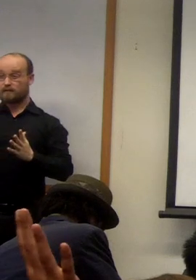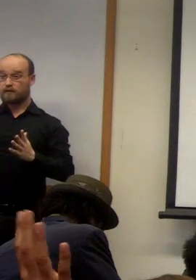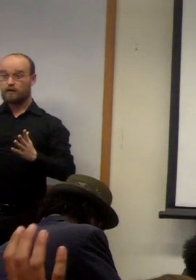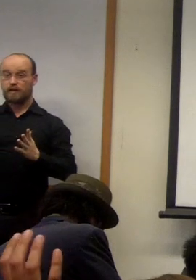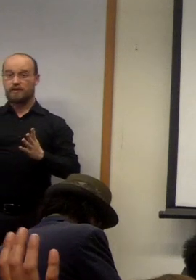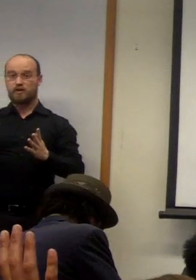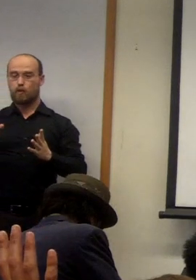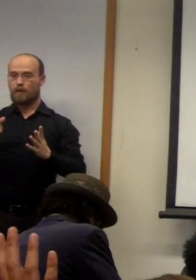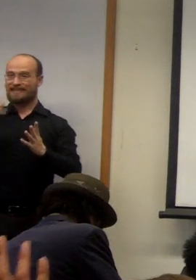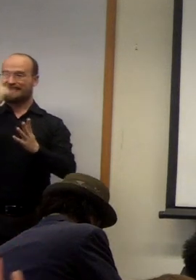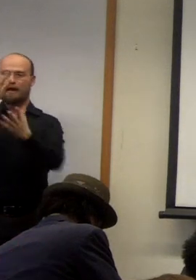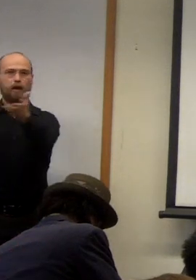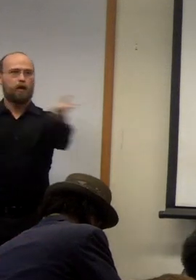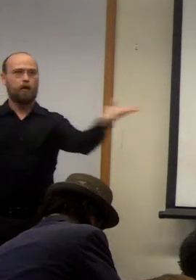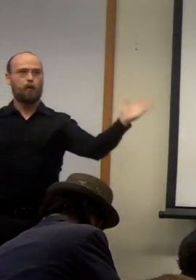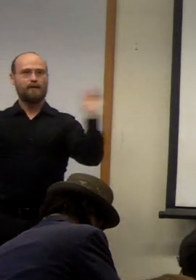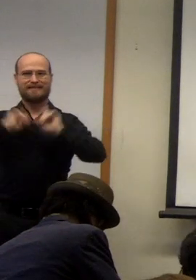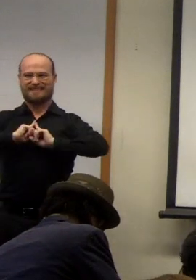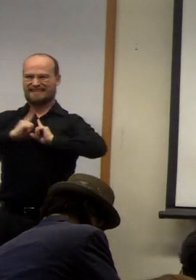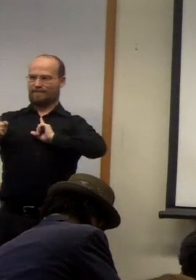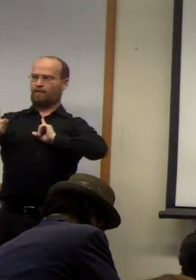right? What do you think that says to someone